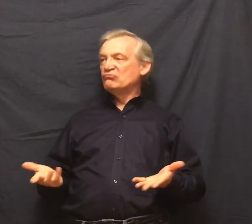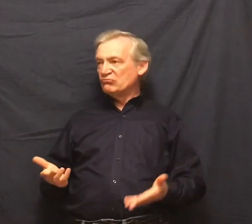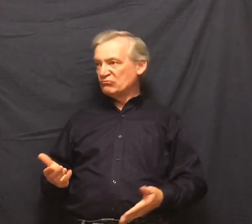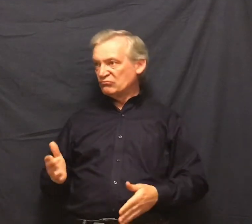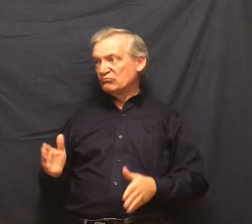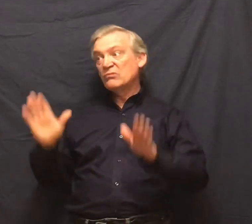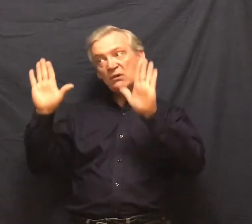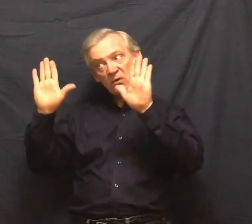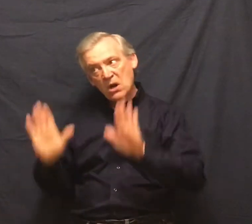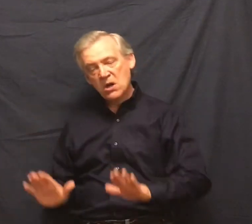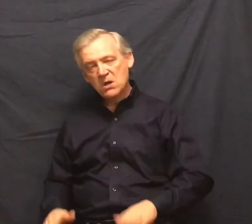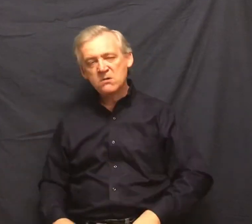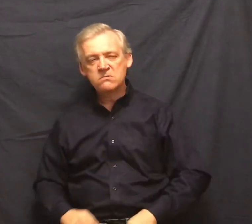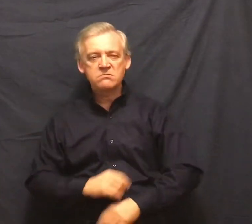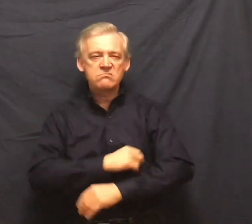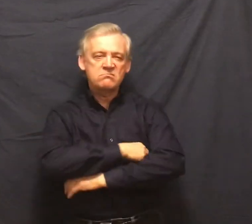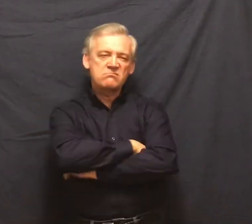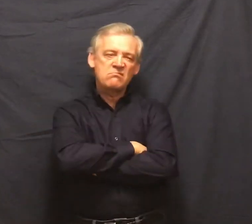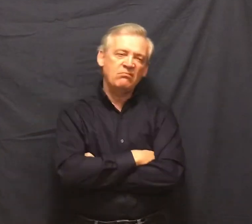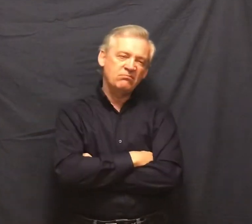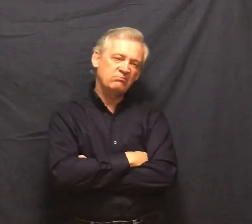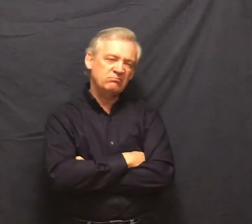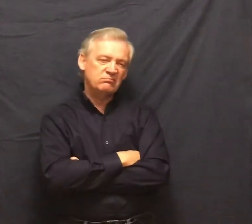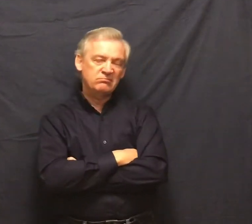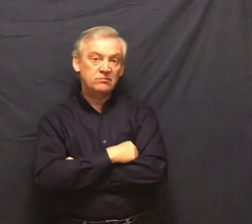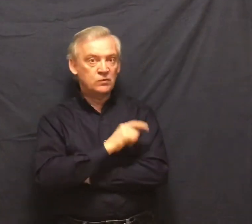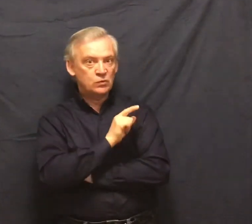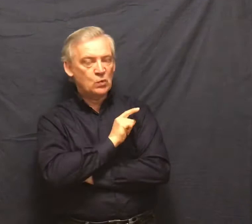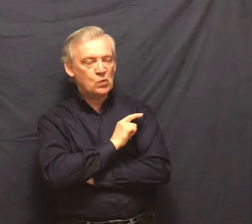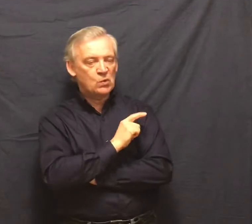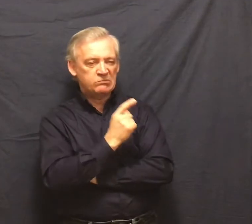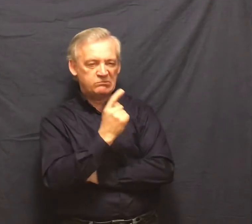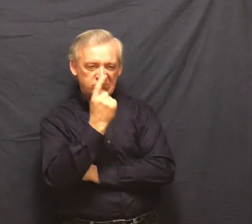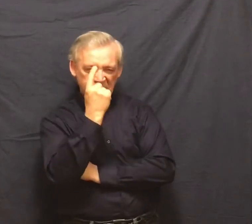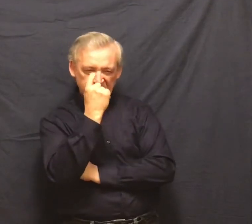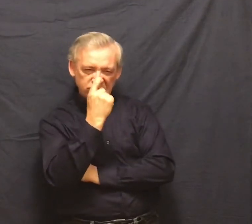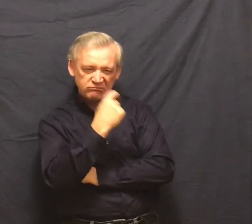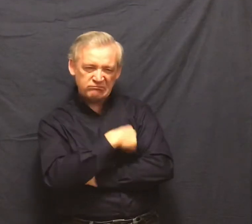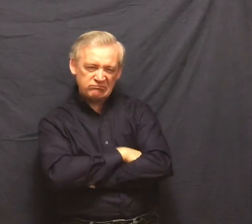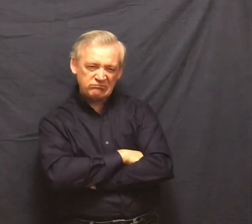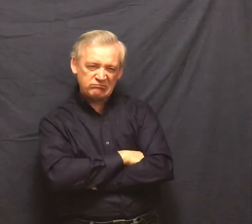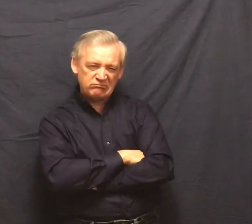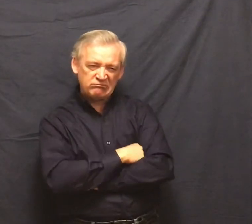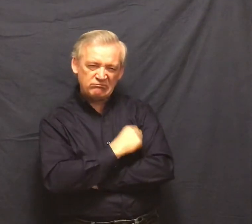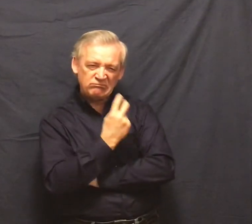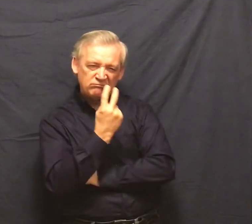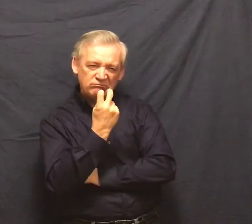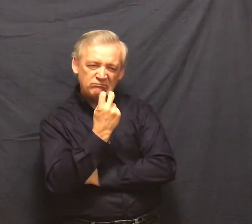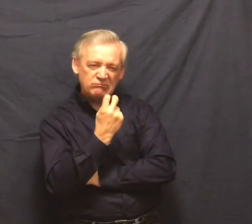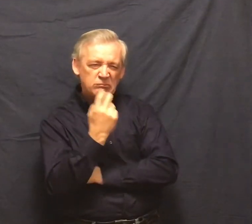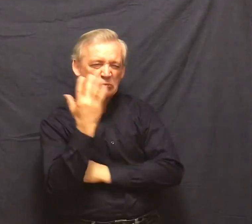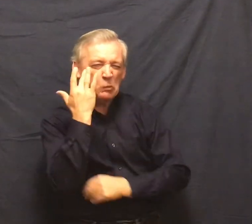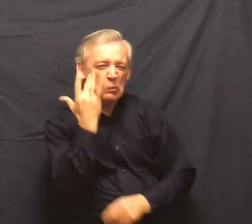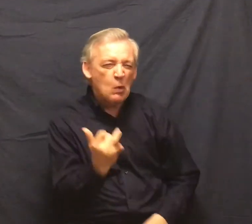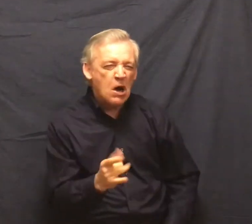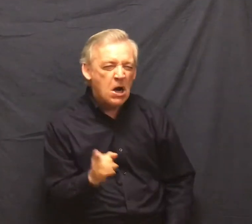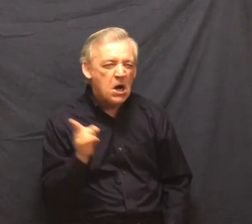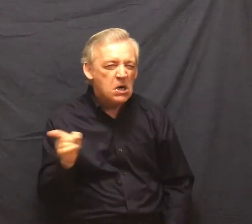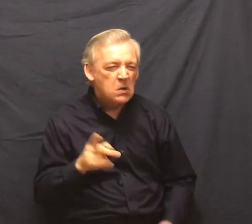"I ain't so sure," said George skeptically. "What did you say he quit for?" The